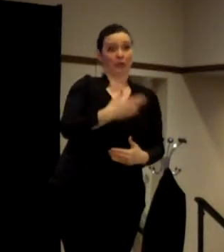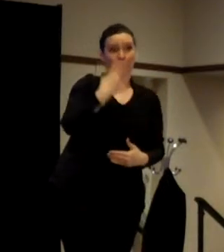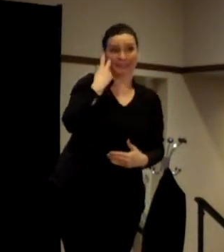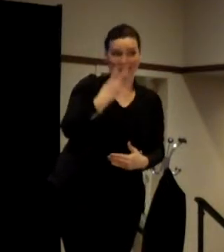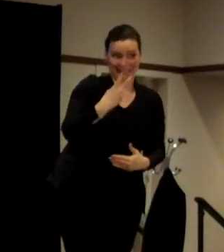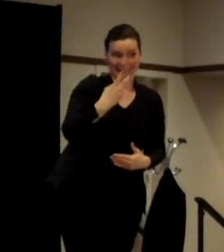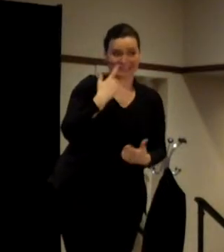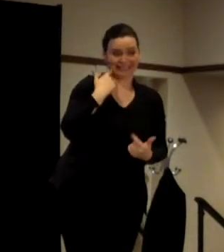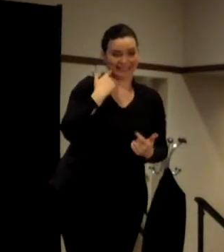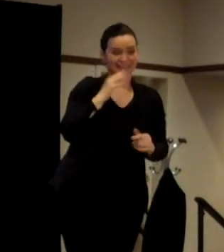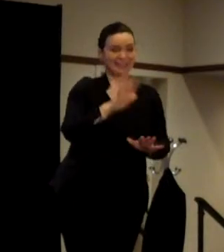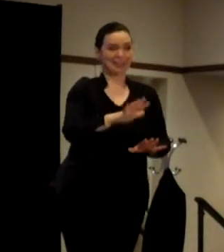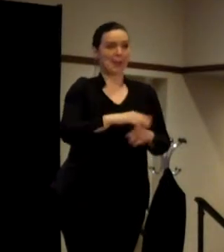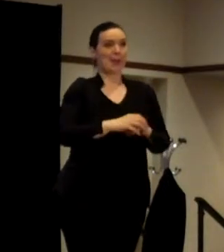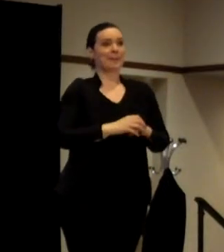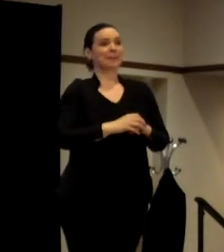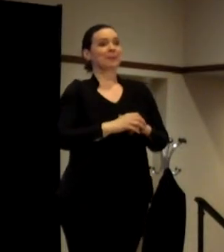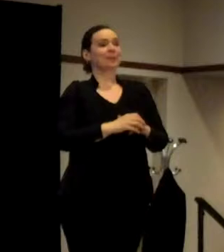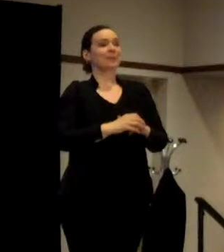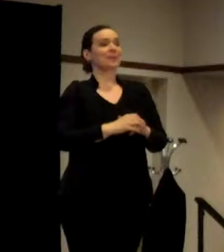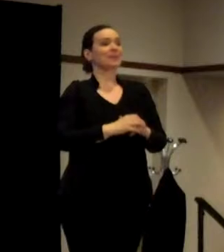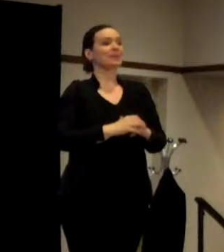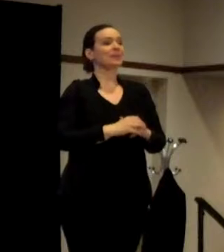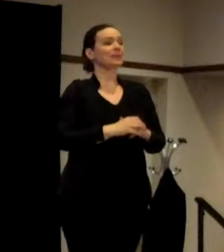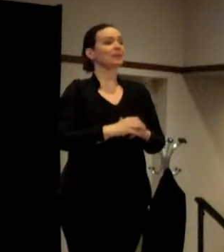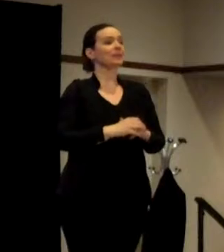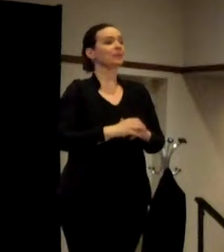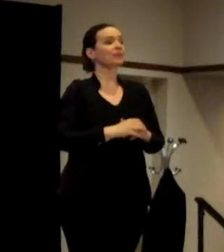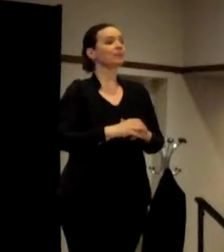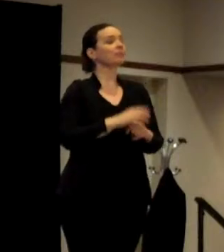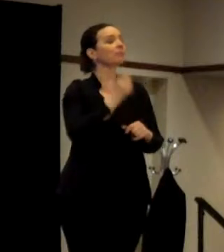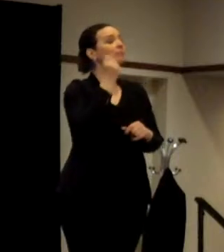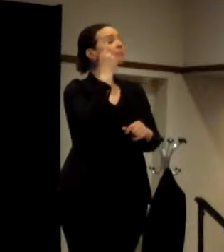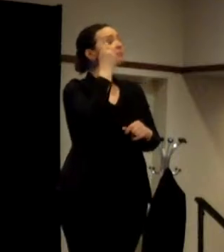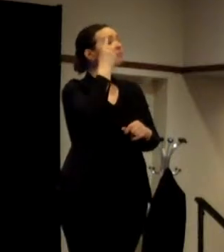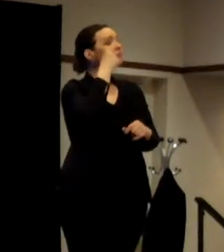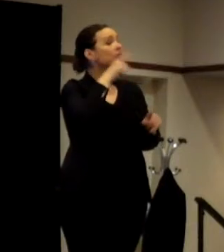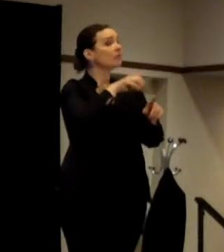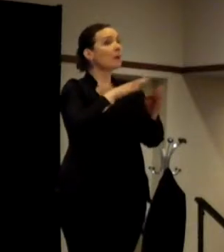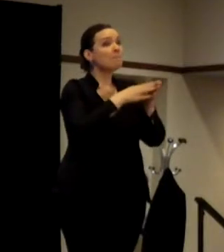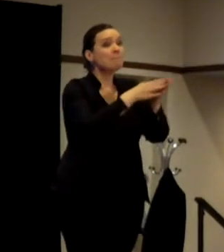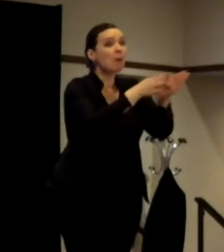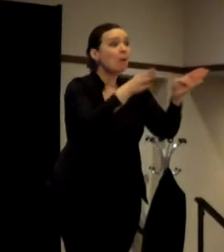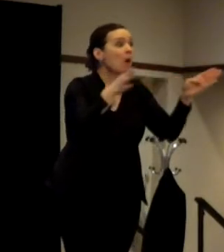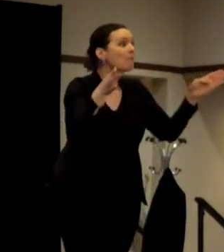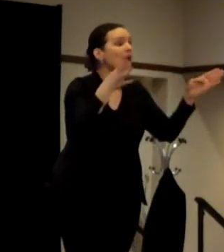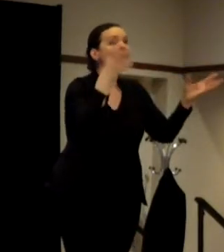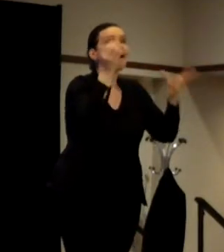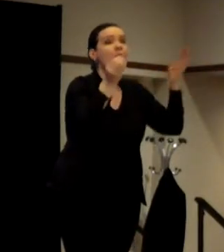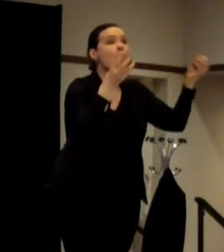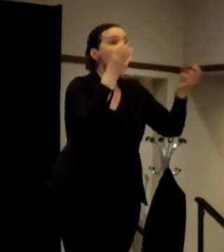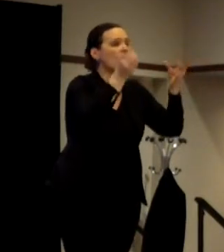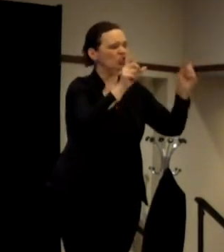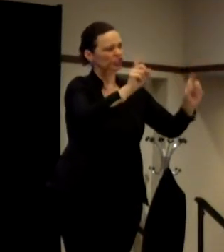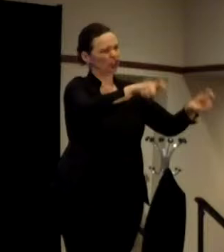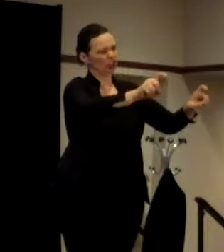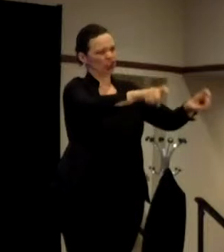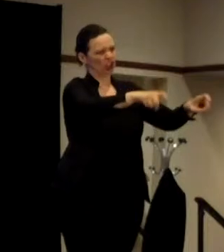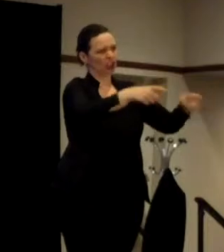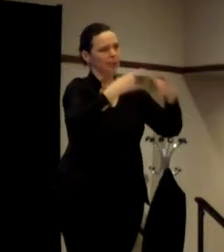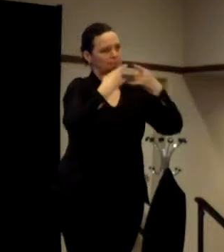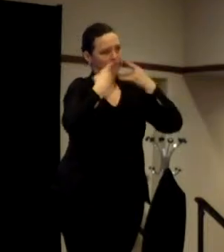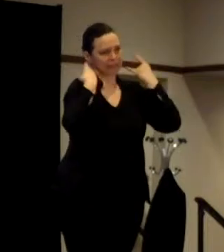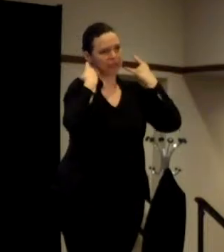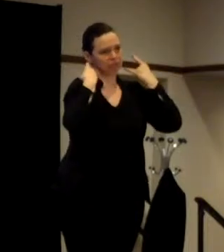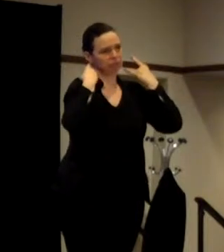do, and people should continue to do that. Certainly, if everyone's vaccinated in a household, you can understand how